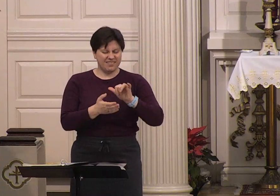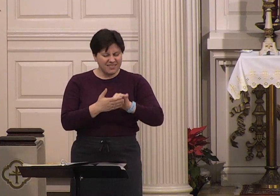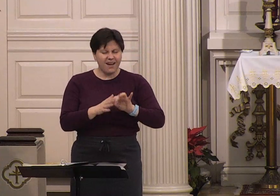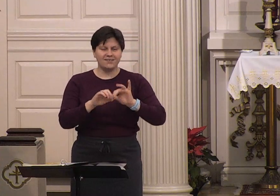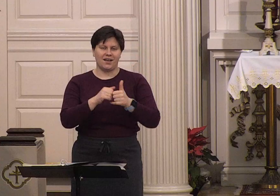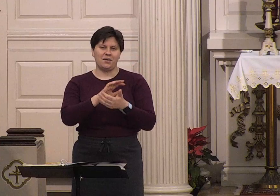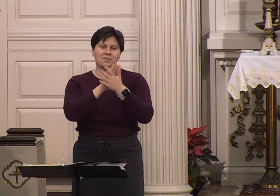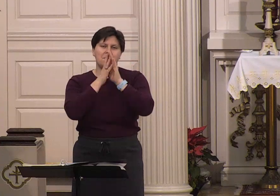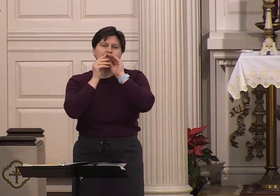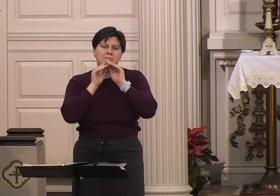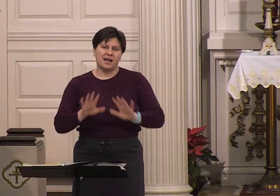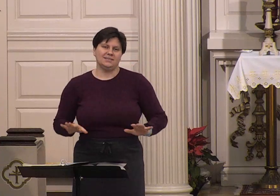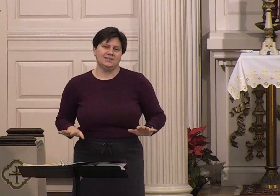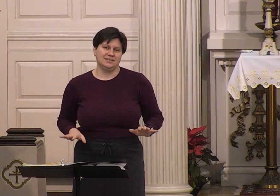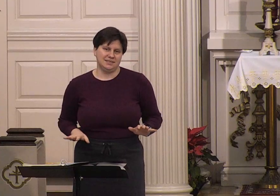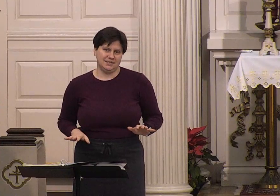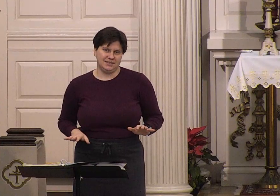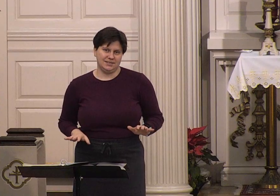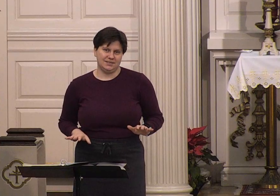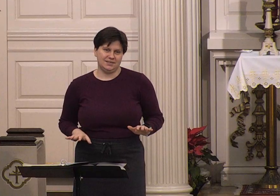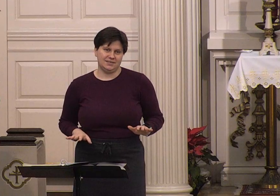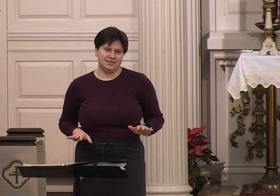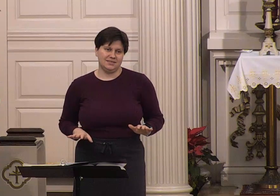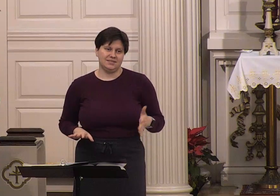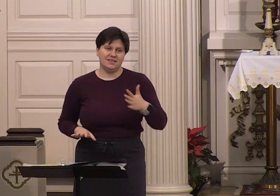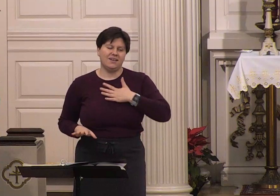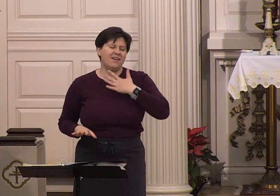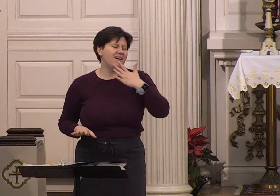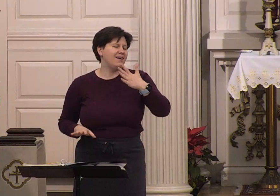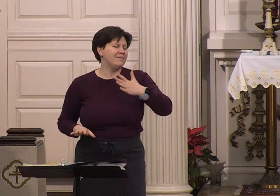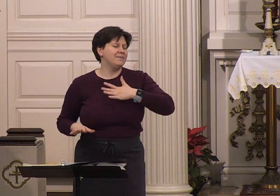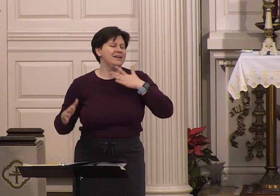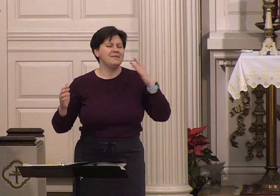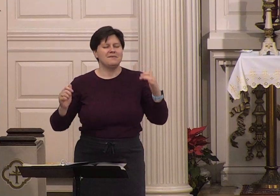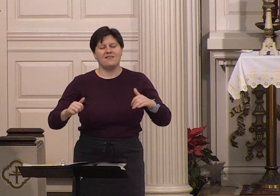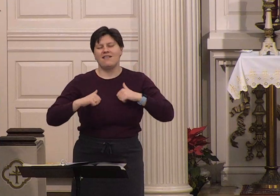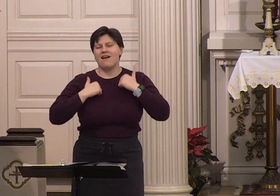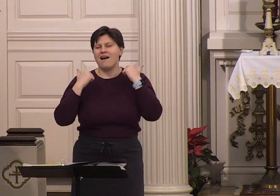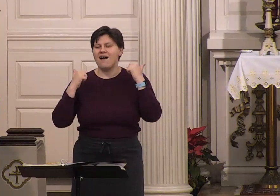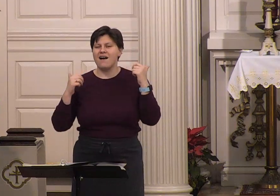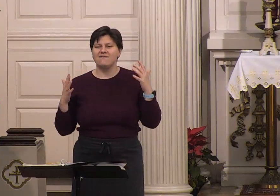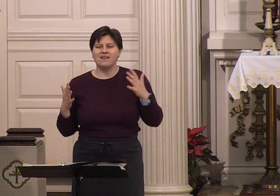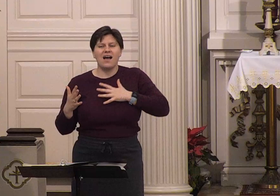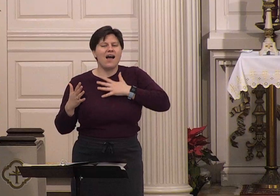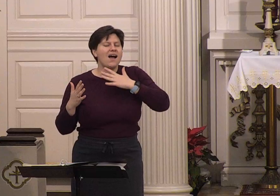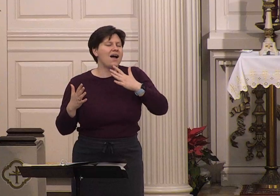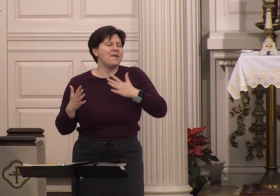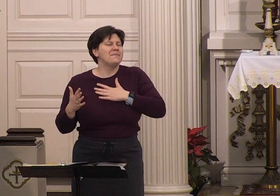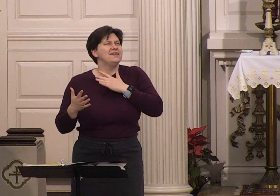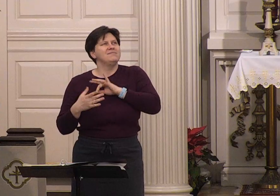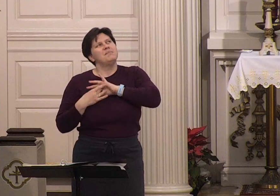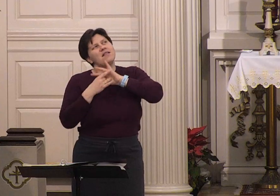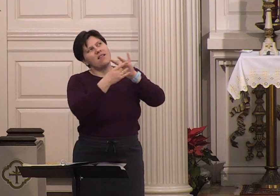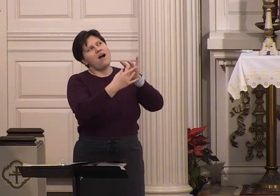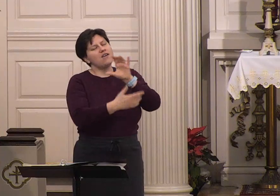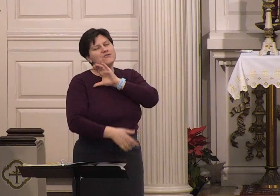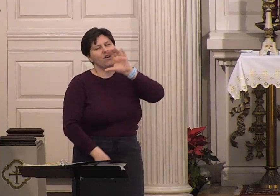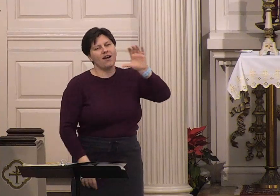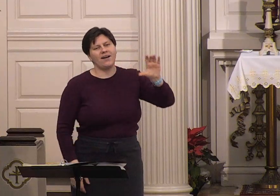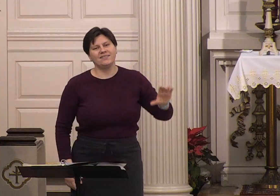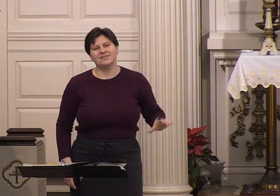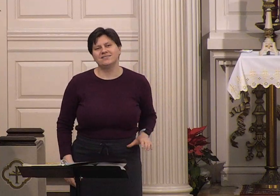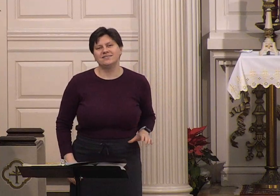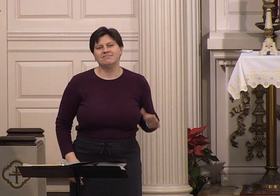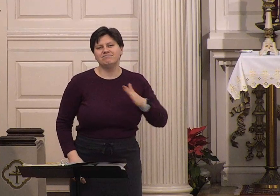blessed. Happy that you're alive. Happy that we belong to Christ. Happy that we are being